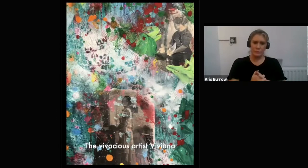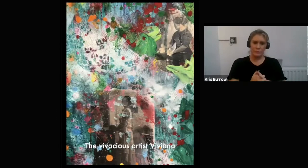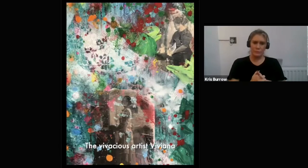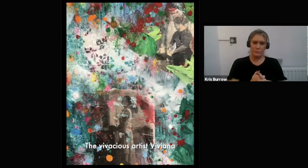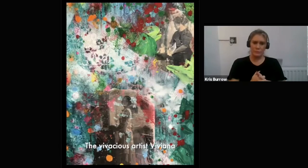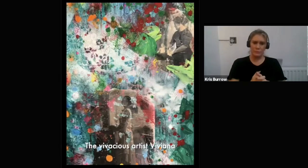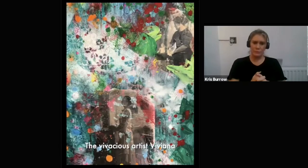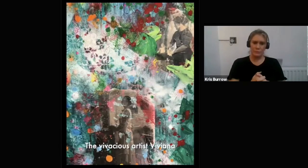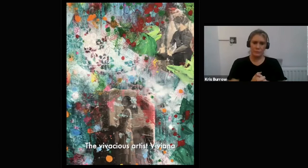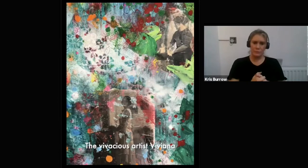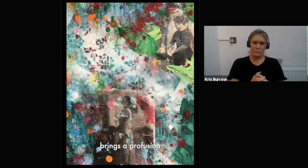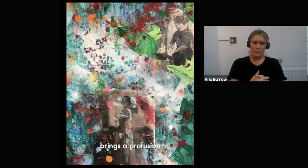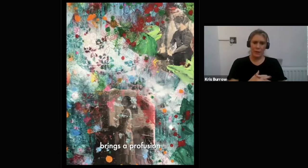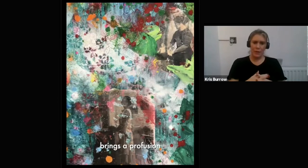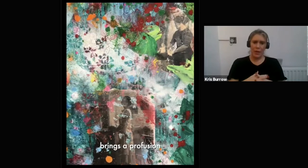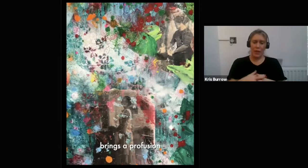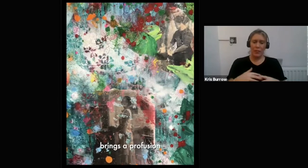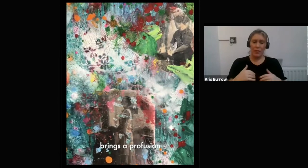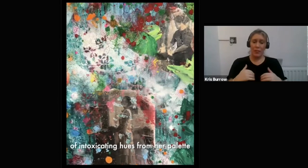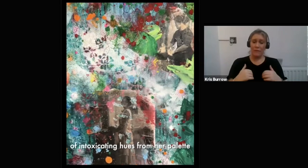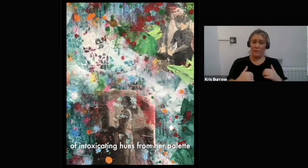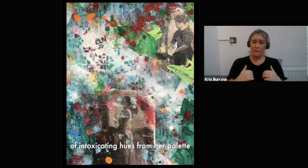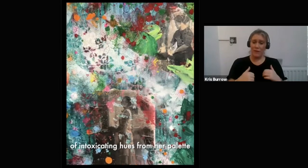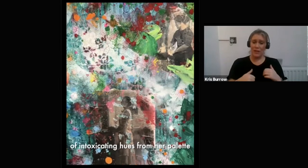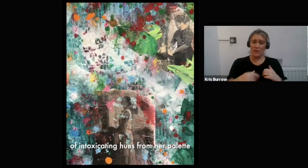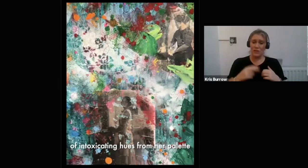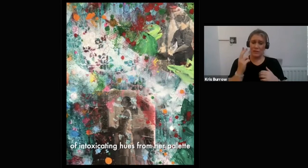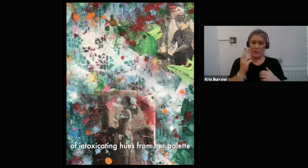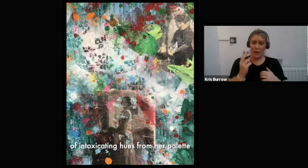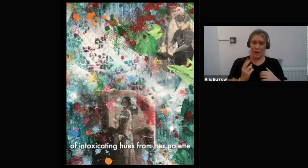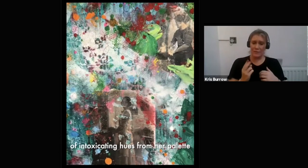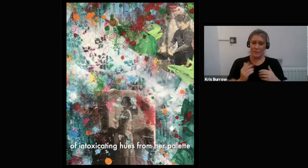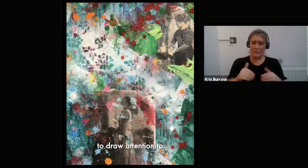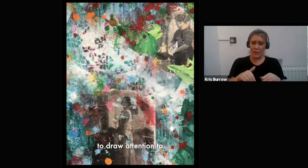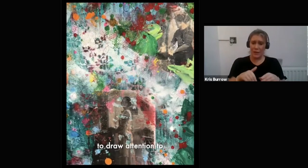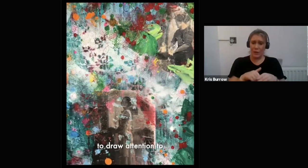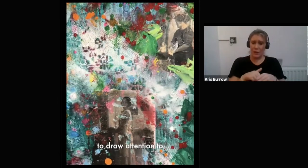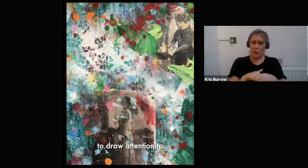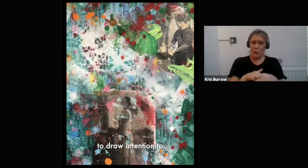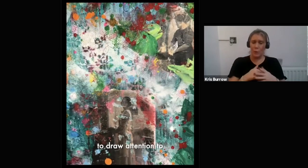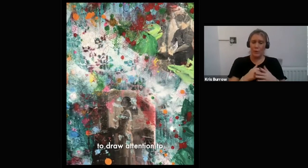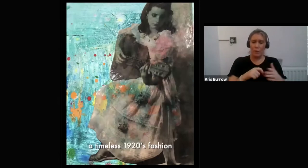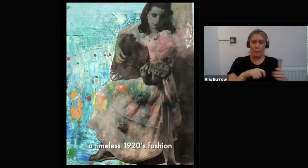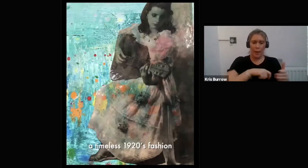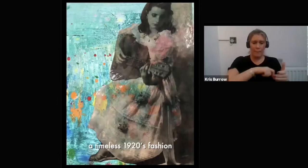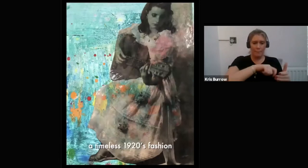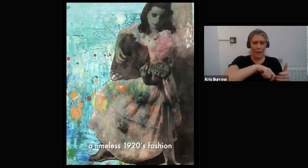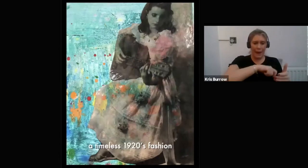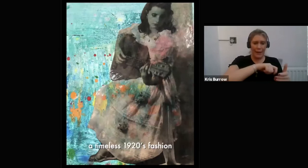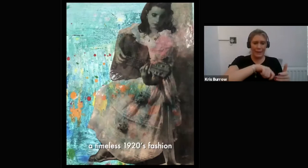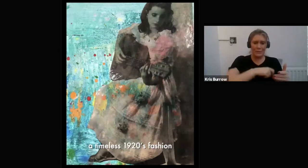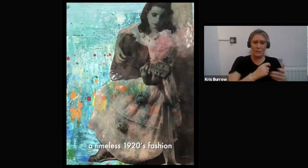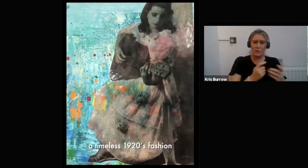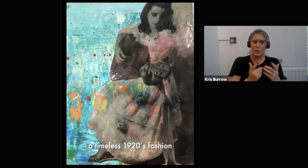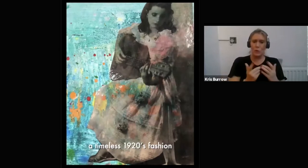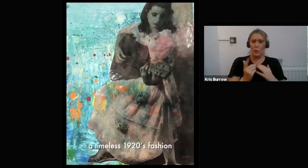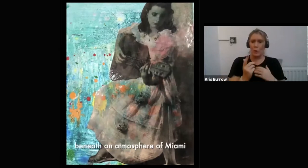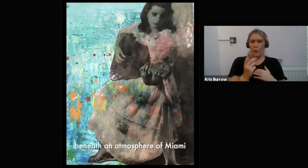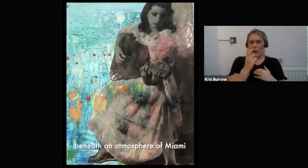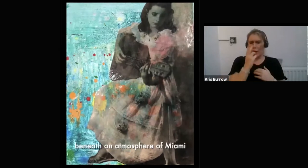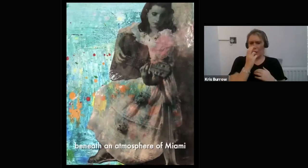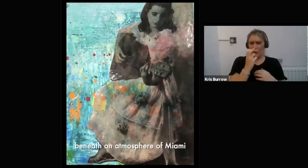The vivacious artist Viviana brings a profusion of intoxicating hues from her palette to draw attention to a timeless 1920s